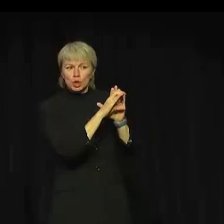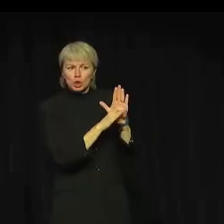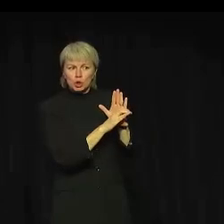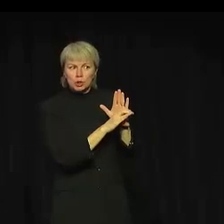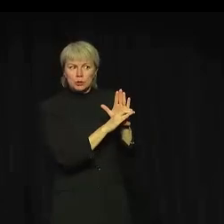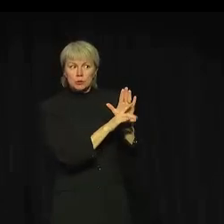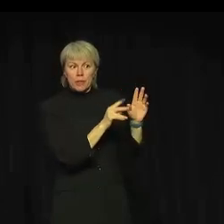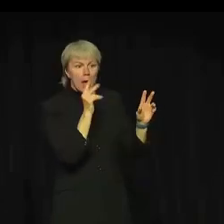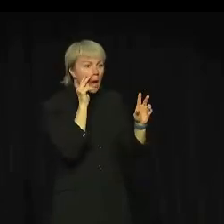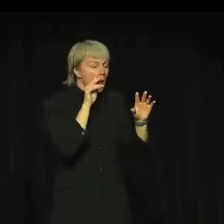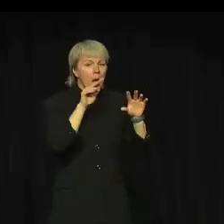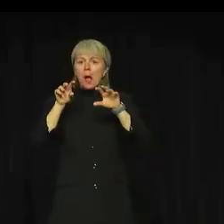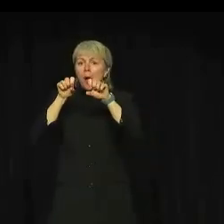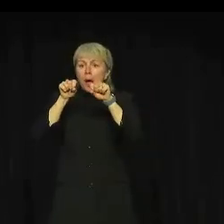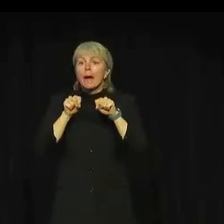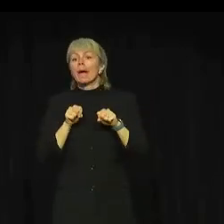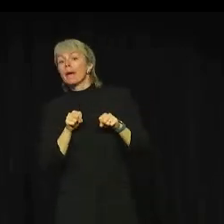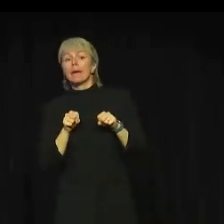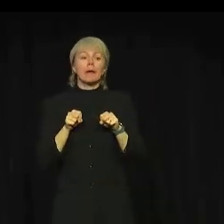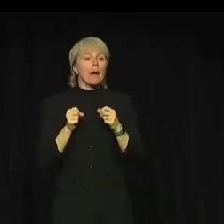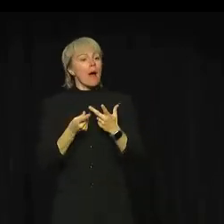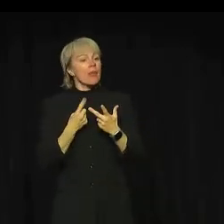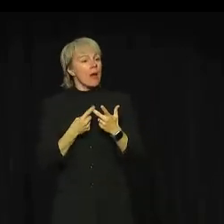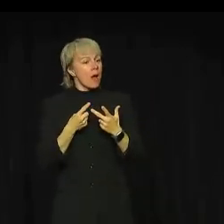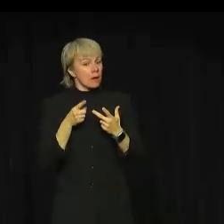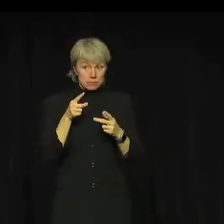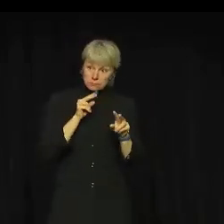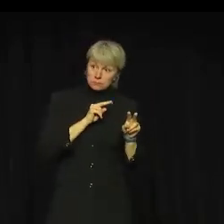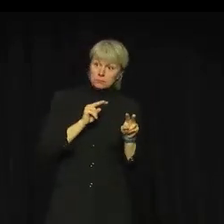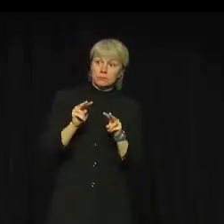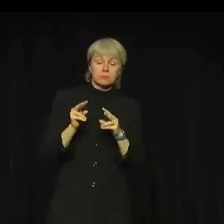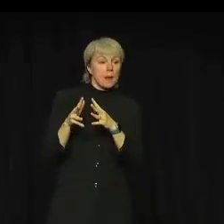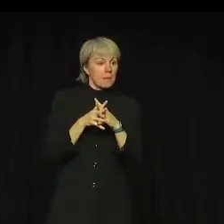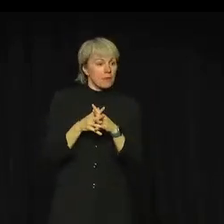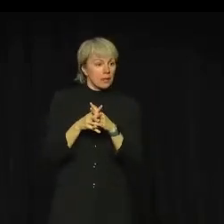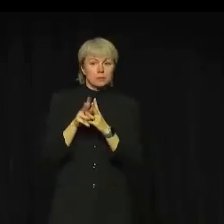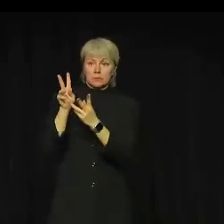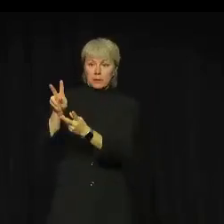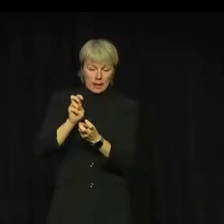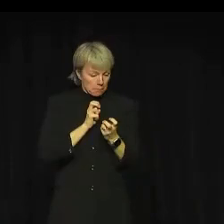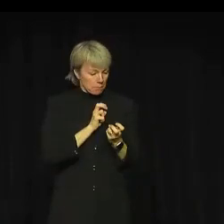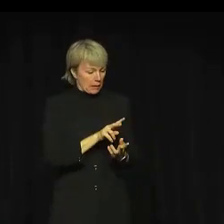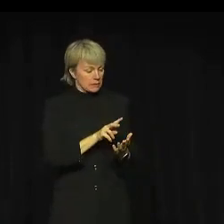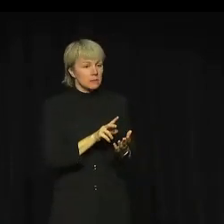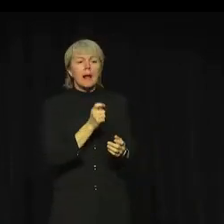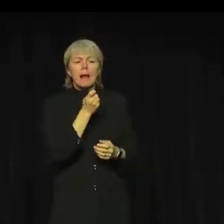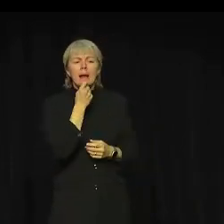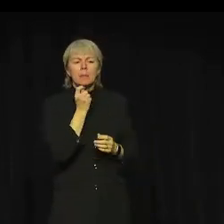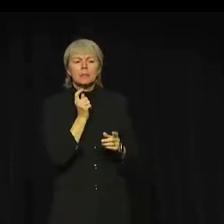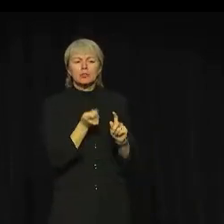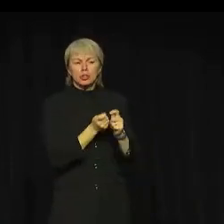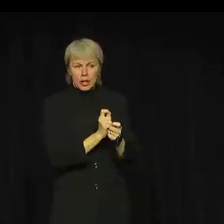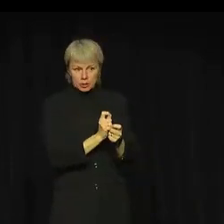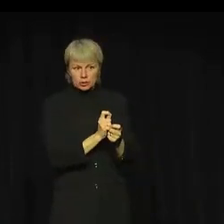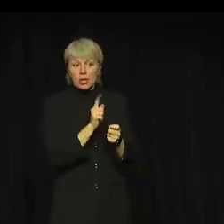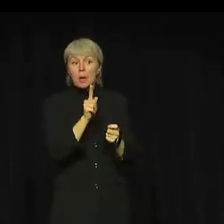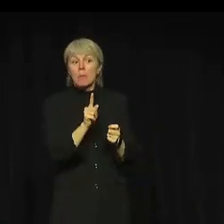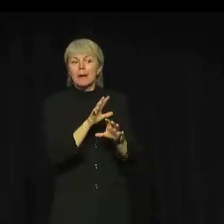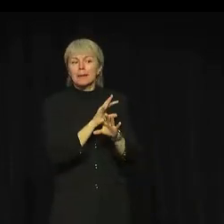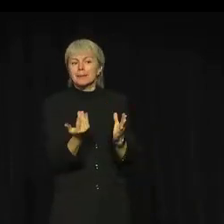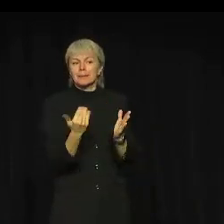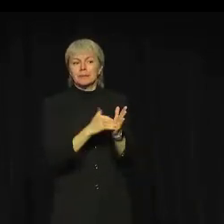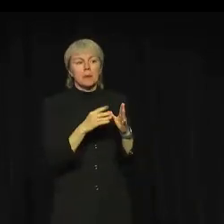elsewhere. Of course, they turned to the United States and cut and paste from the US Constitution, but stopped short when it came to the Bill of